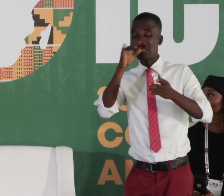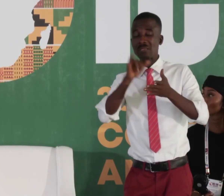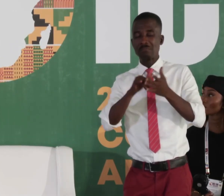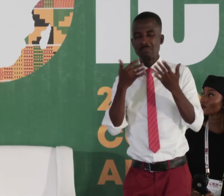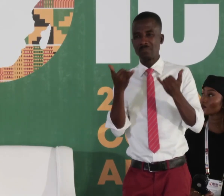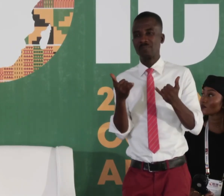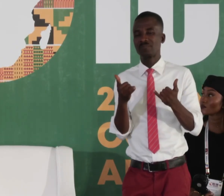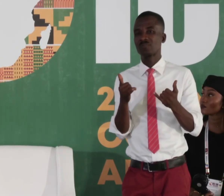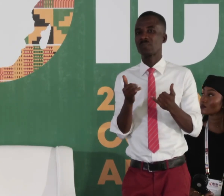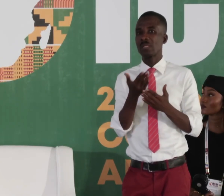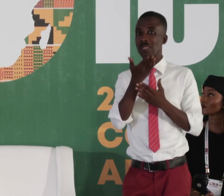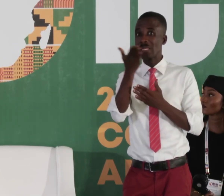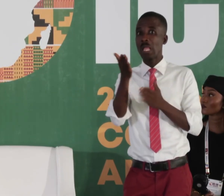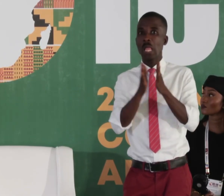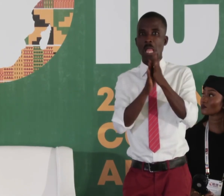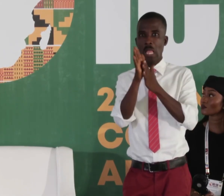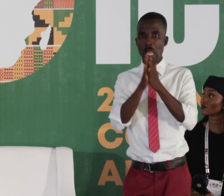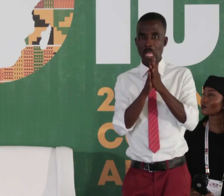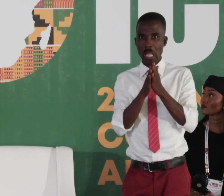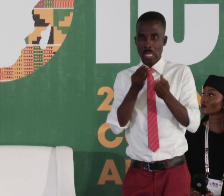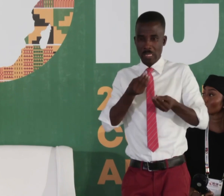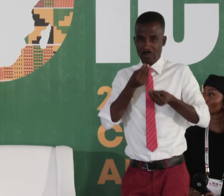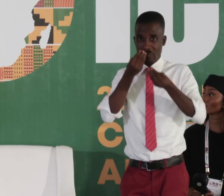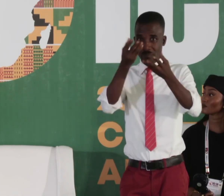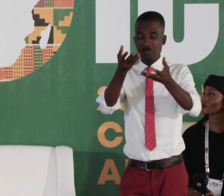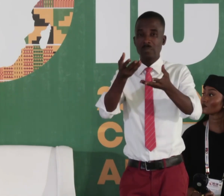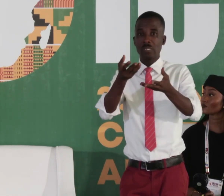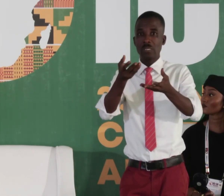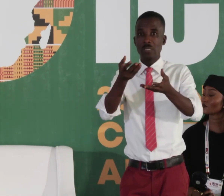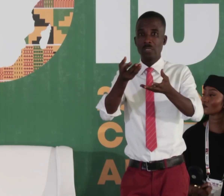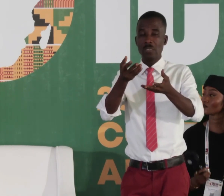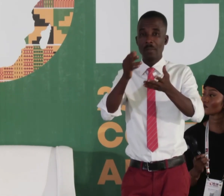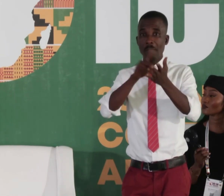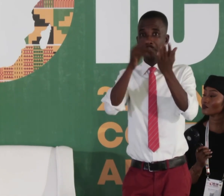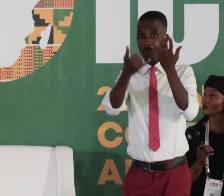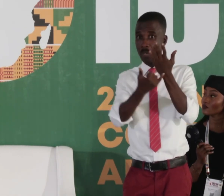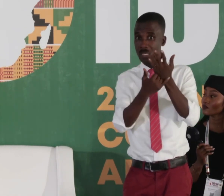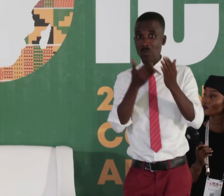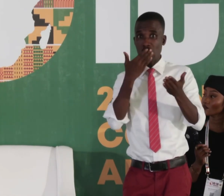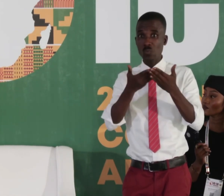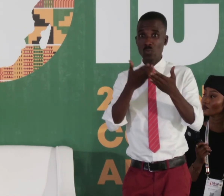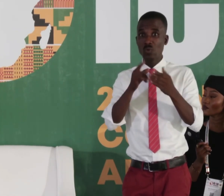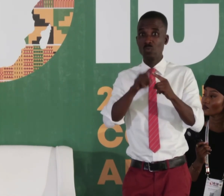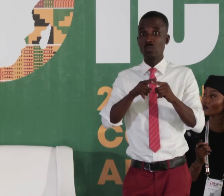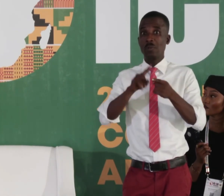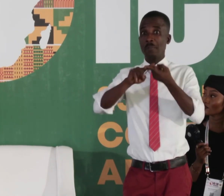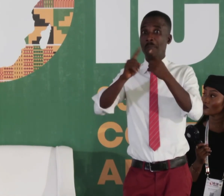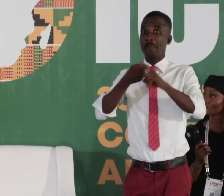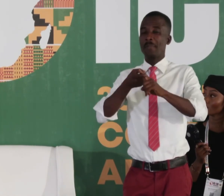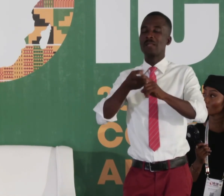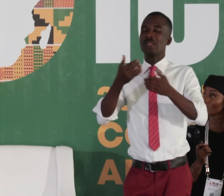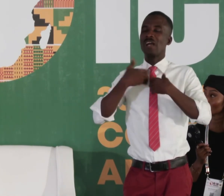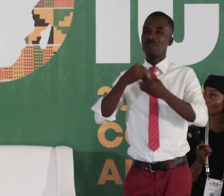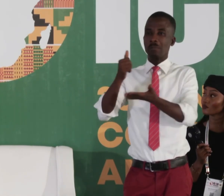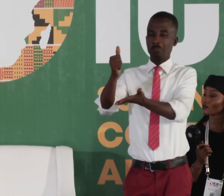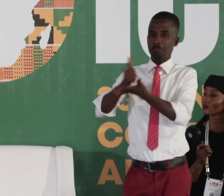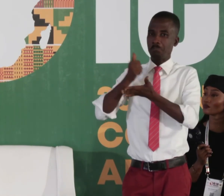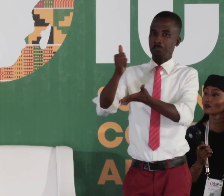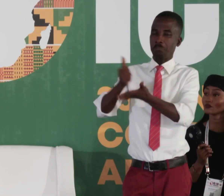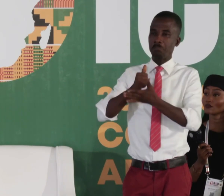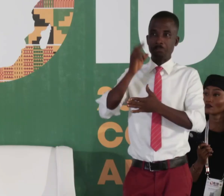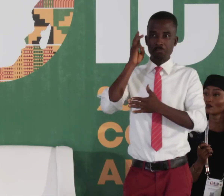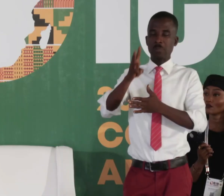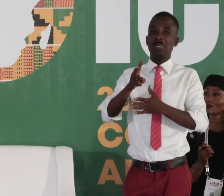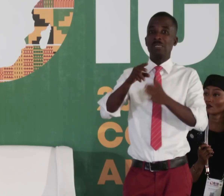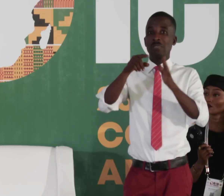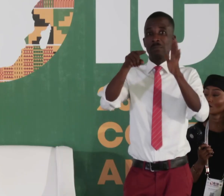they were willing to recommend PrEP to their partners were those who had prior support from their partners. Their partners are